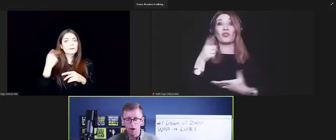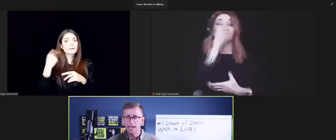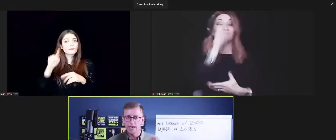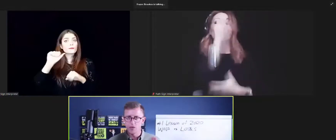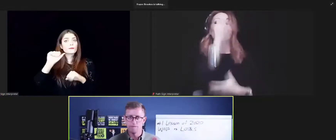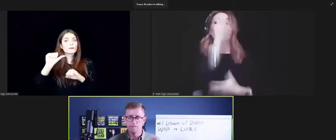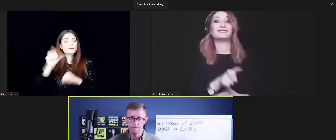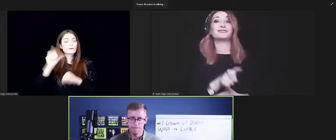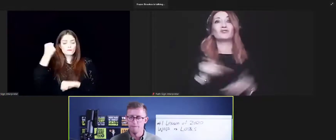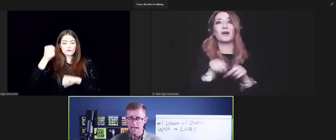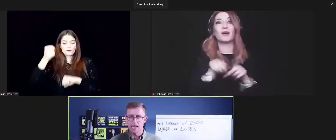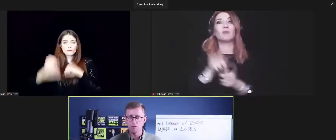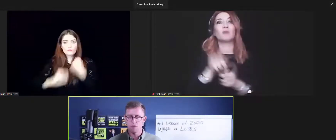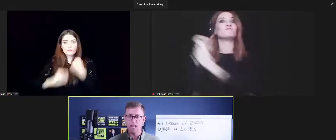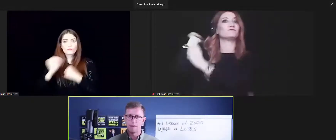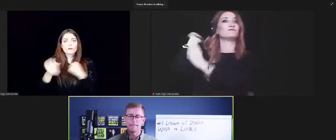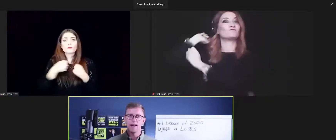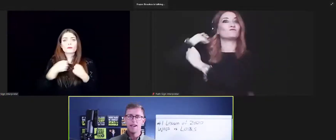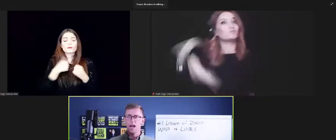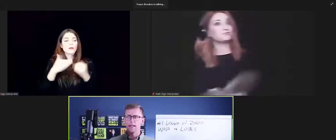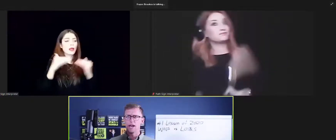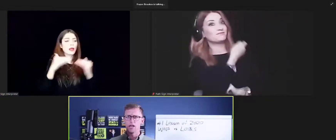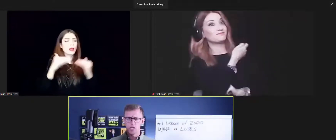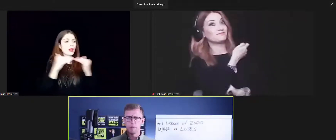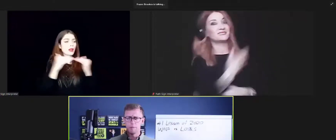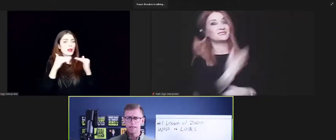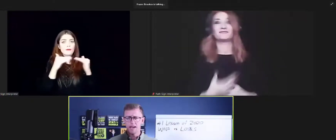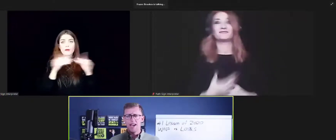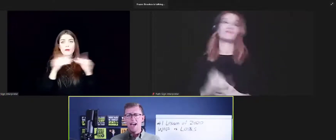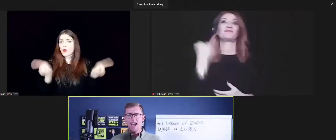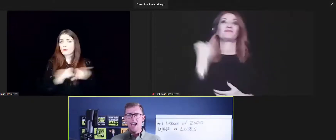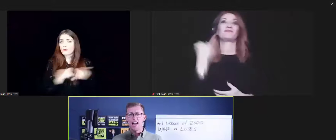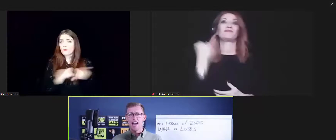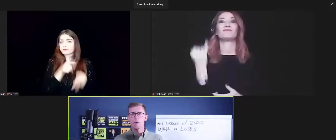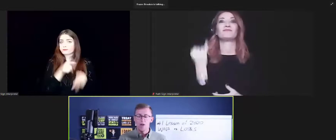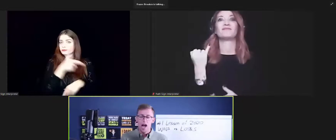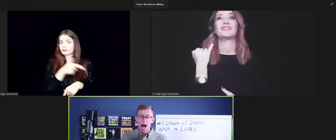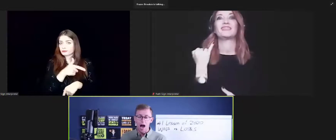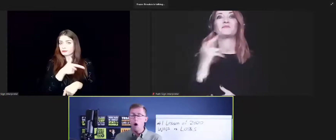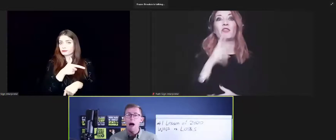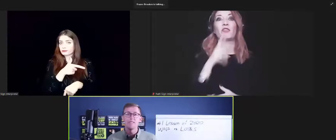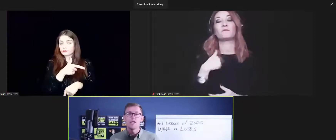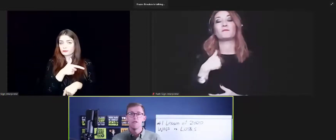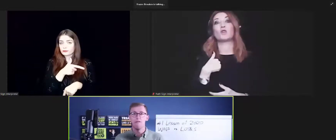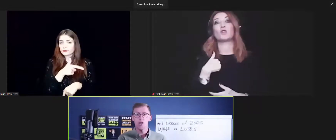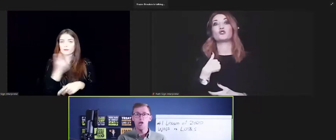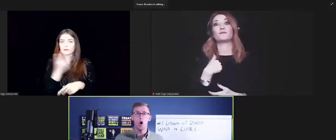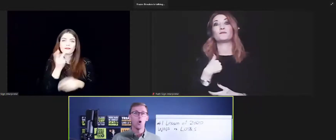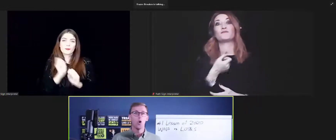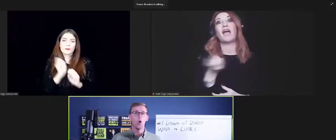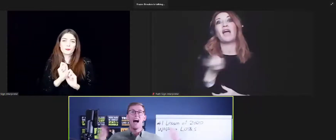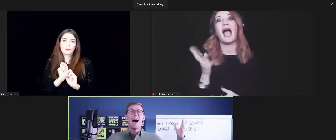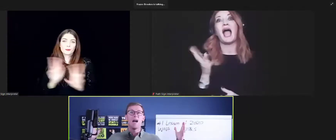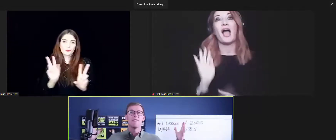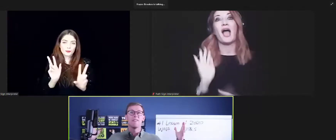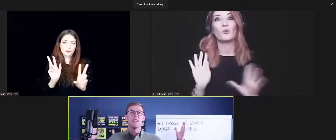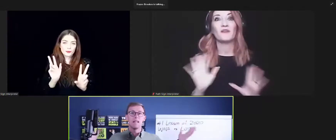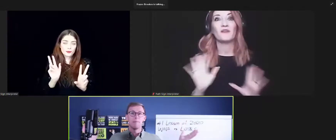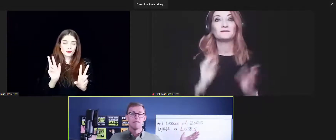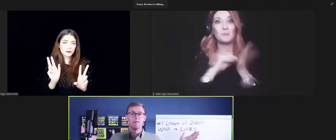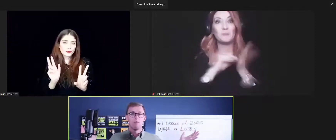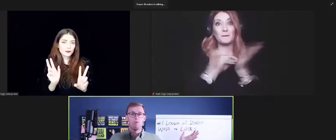anymore. He's slightly better, like considerably better. Anyway, what happened is the first hole, I did it really